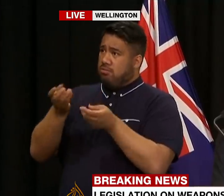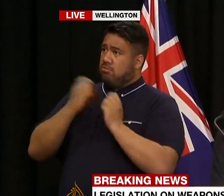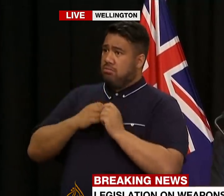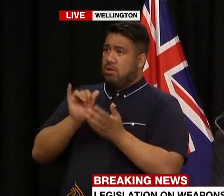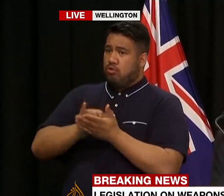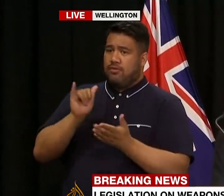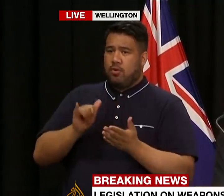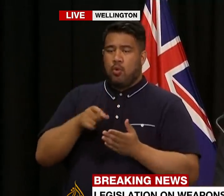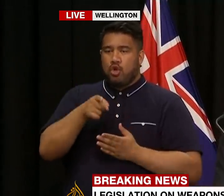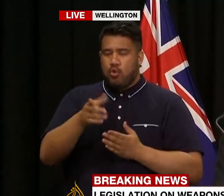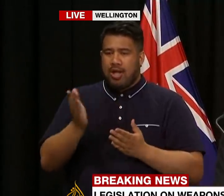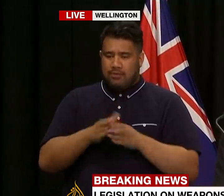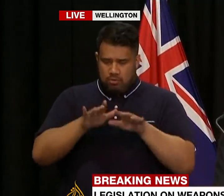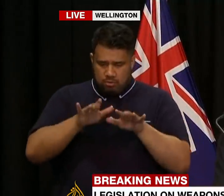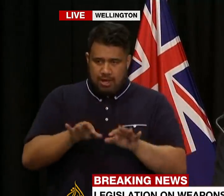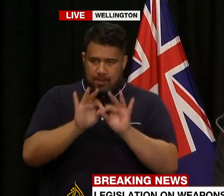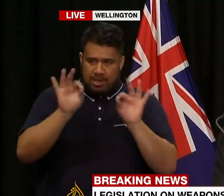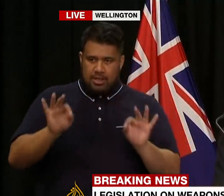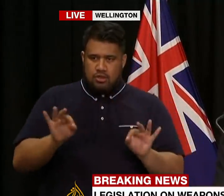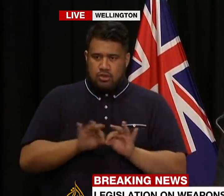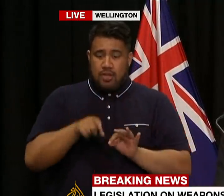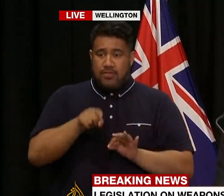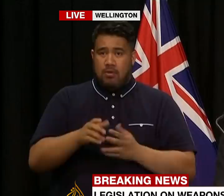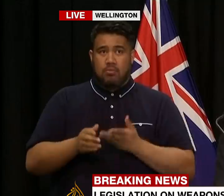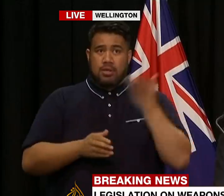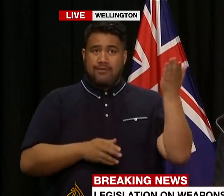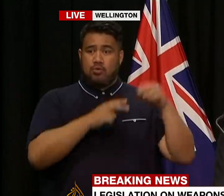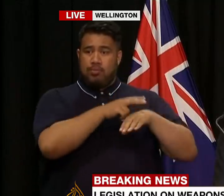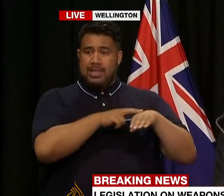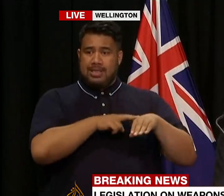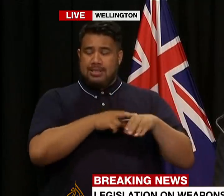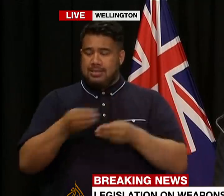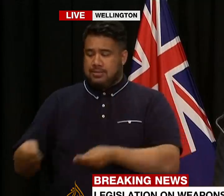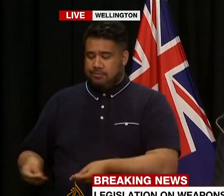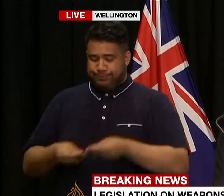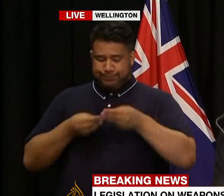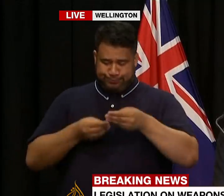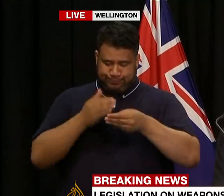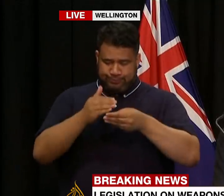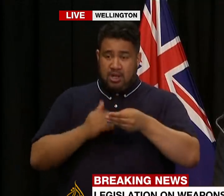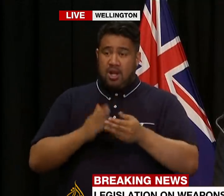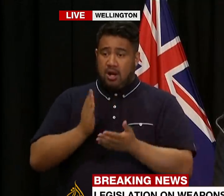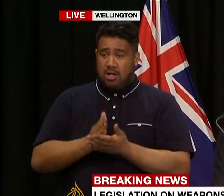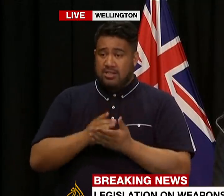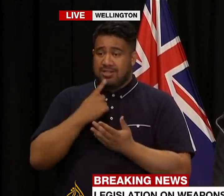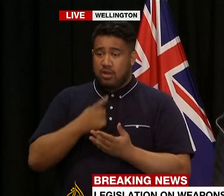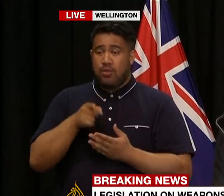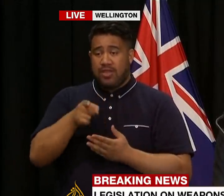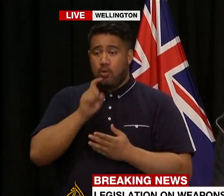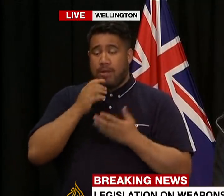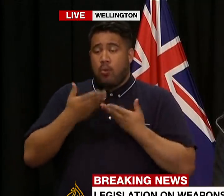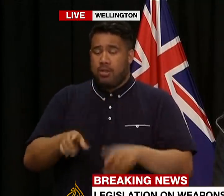of course, you need to make an application that would then sit with the police, and I can assure you that that would be a fairly